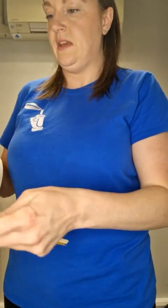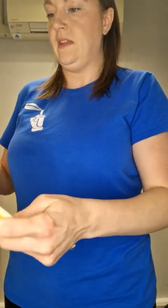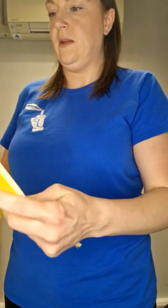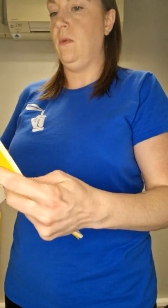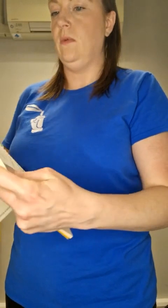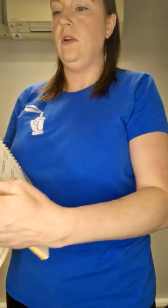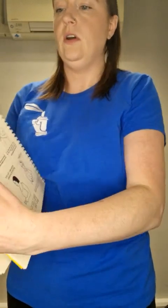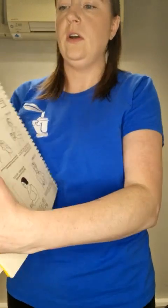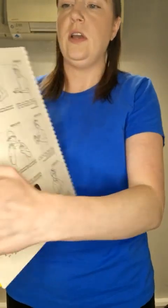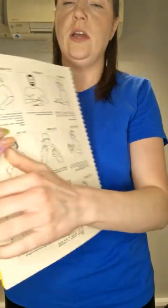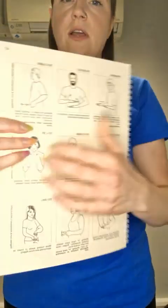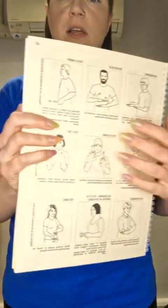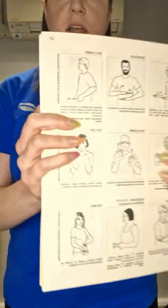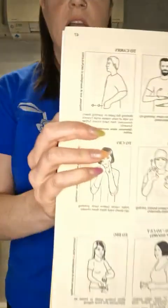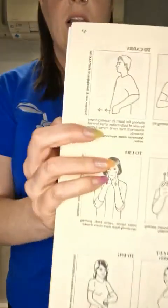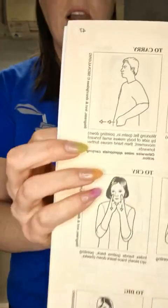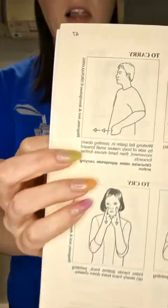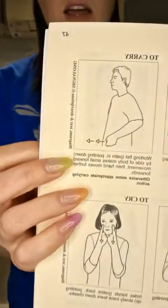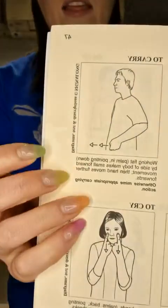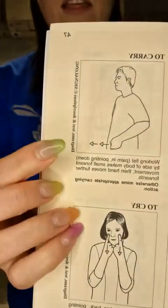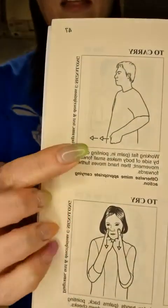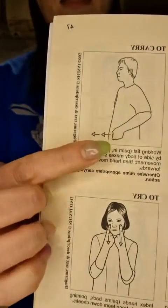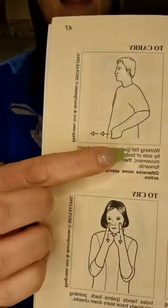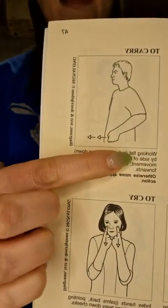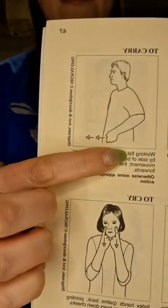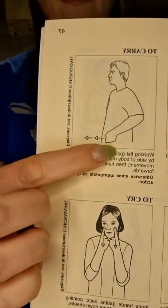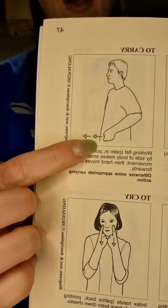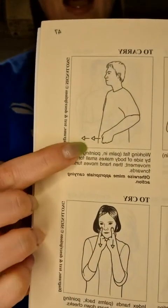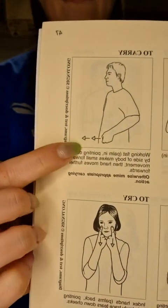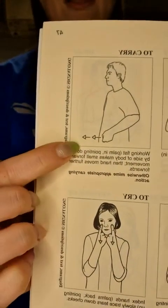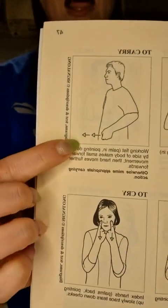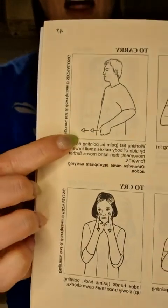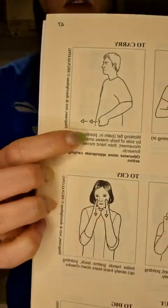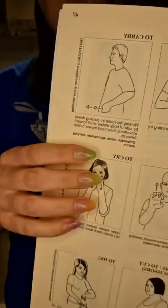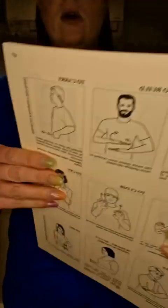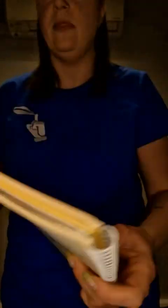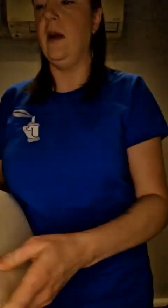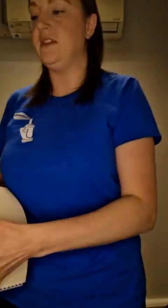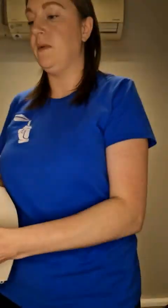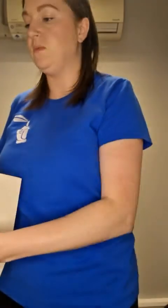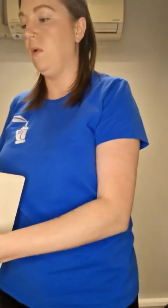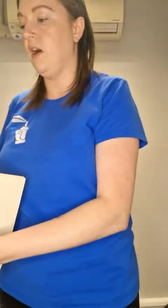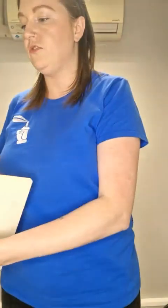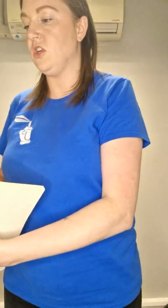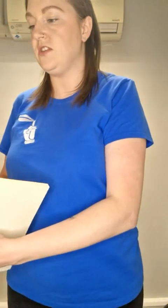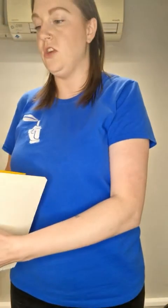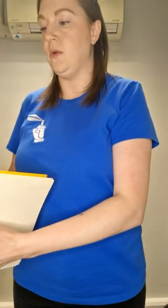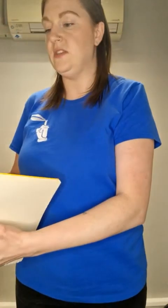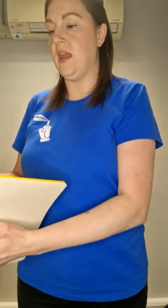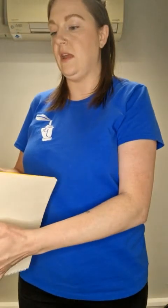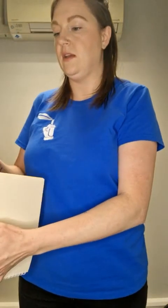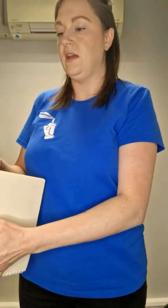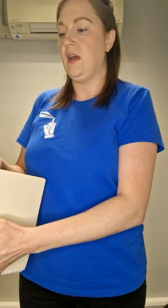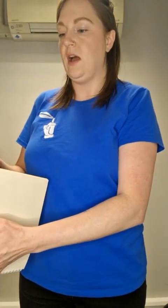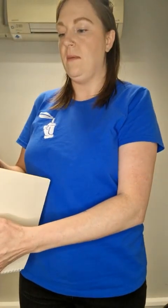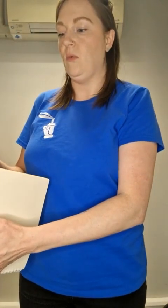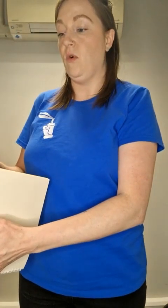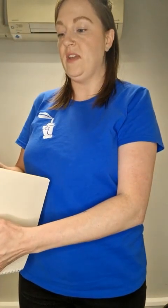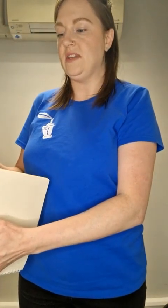they will look like this. They will have little arrows on them. So it's worth just noting what these